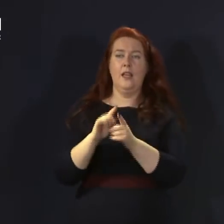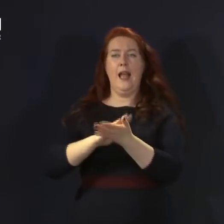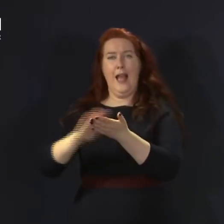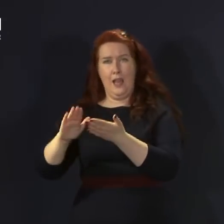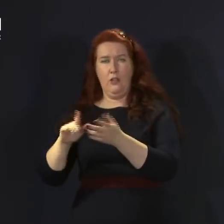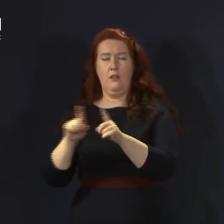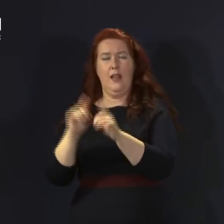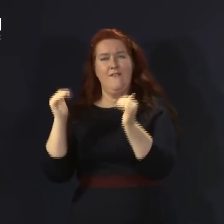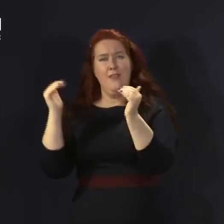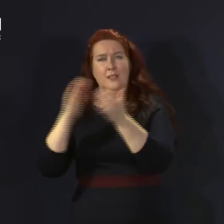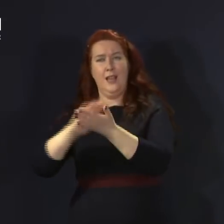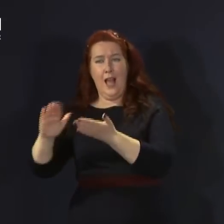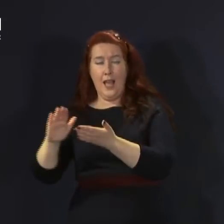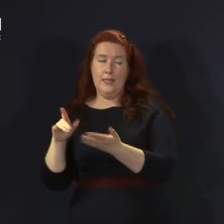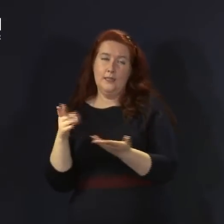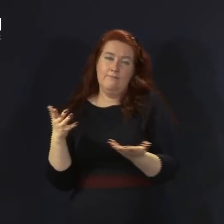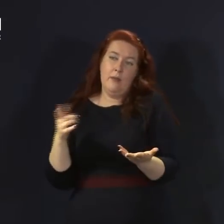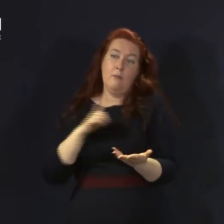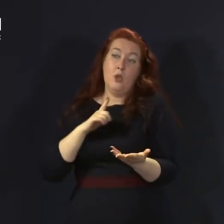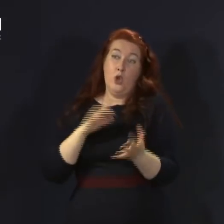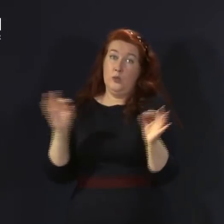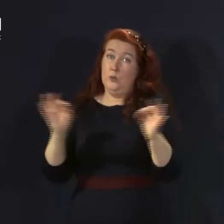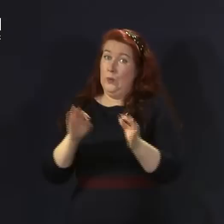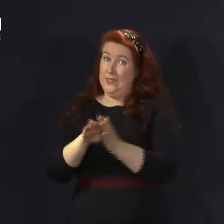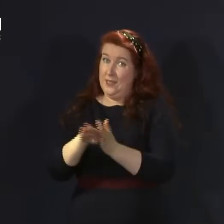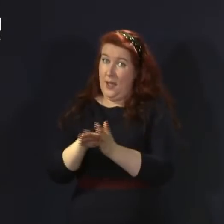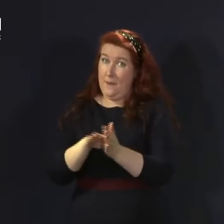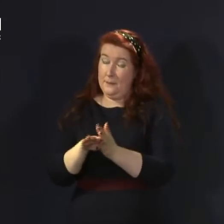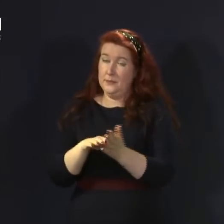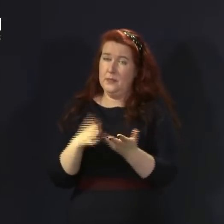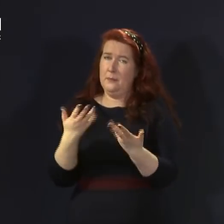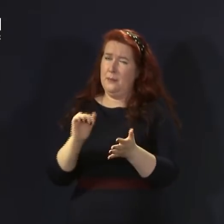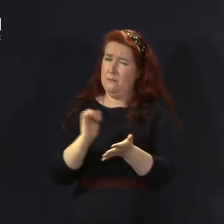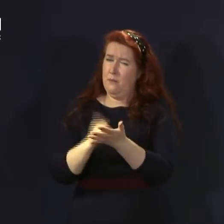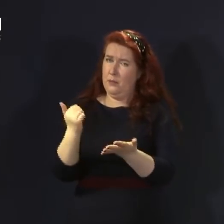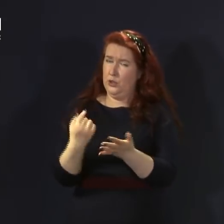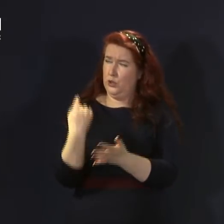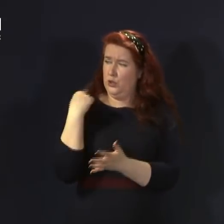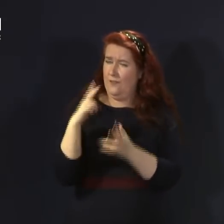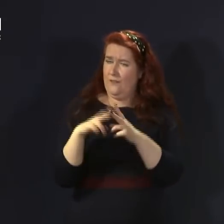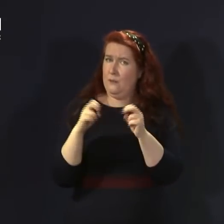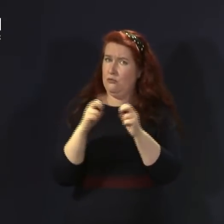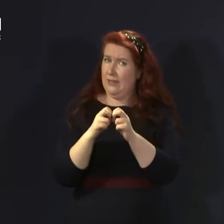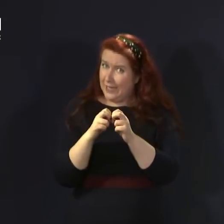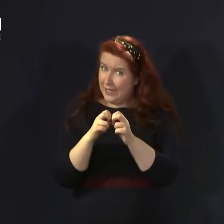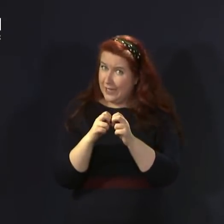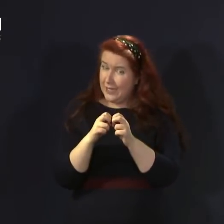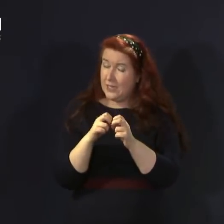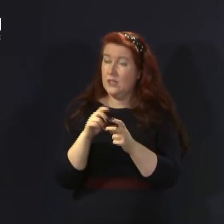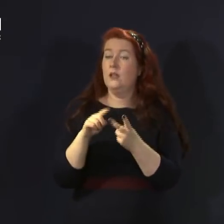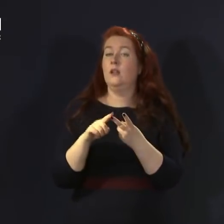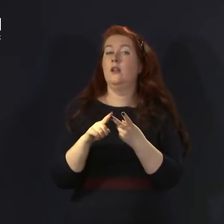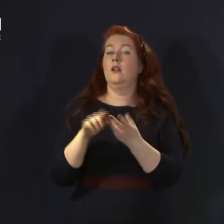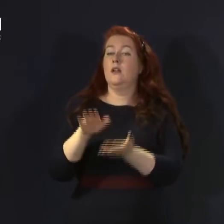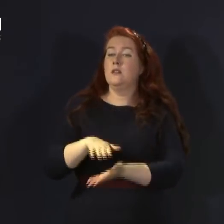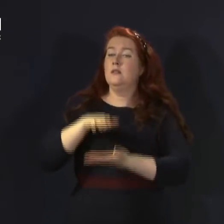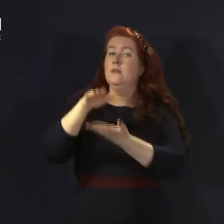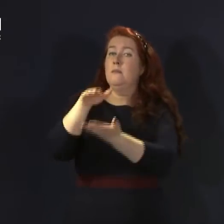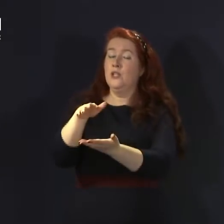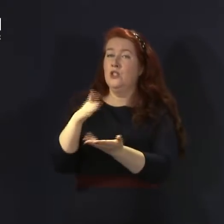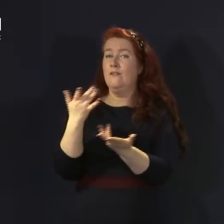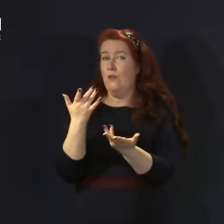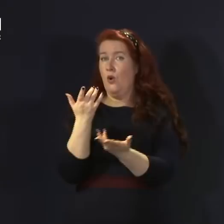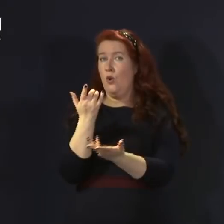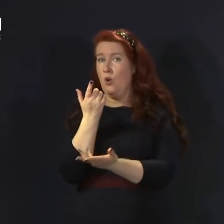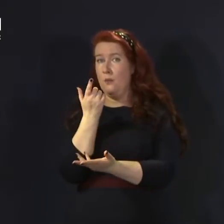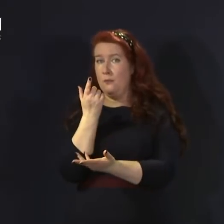necessitated by the absence of exams this year, was published, I think, in February. The submission date for provisional grades has